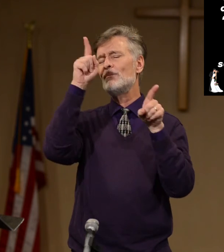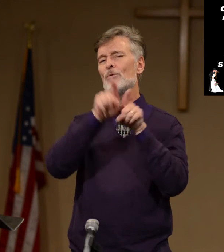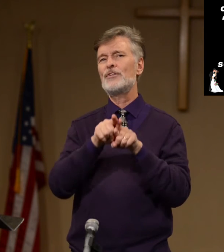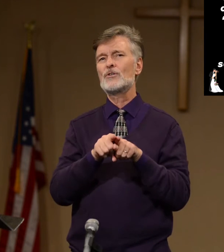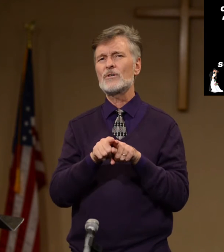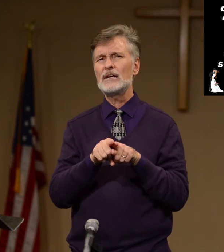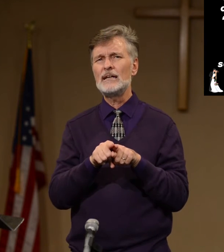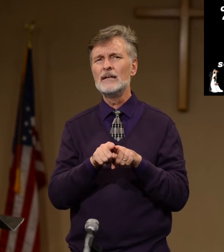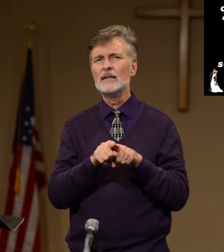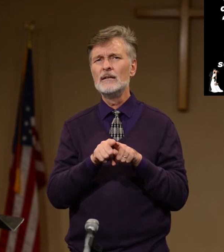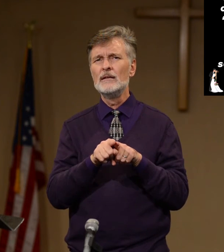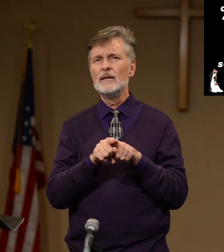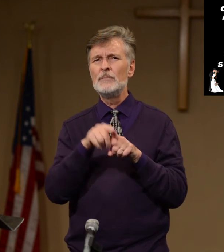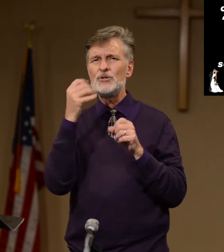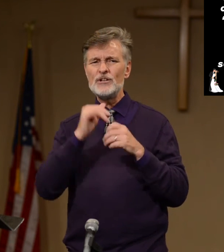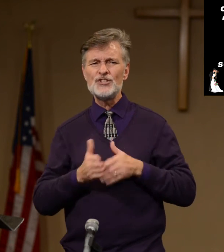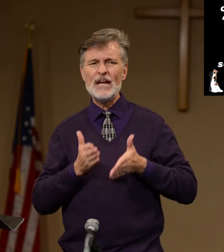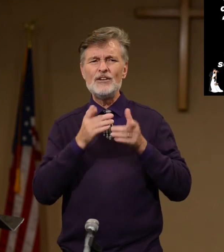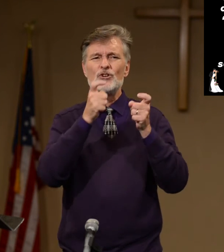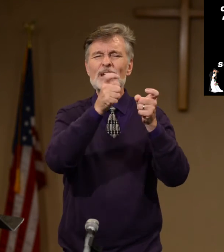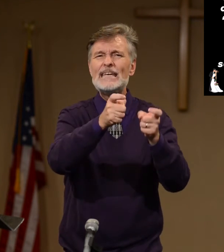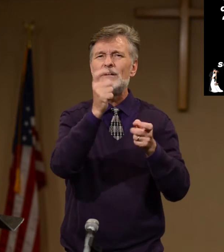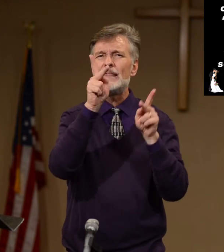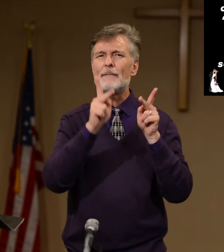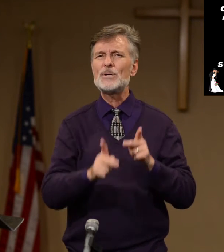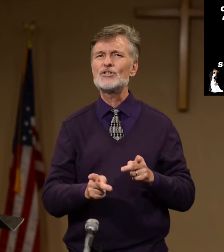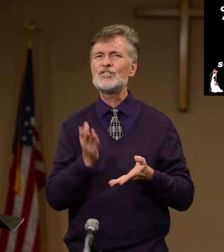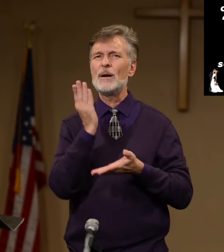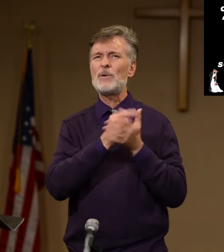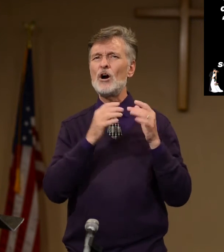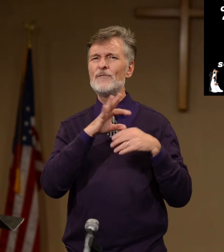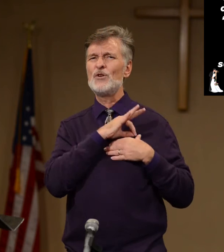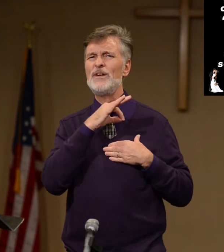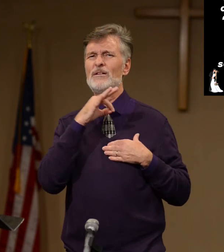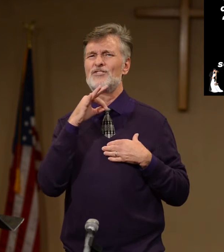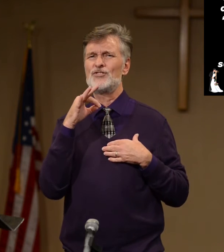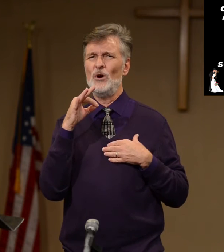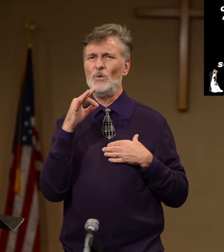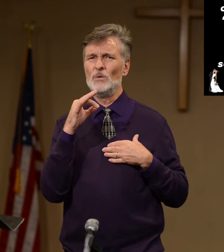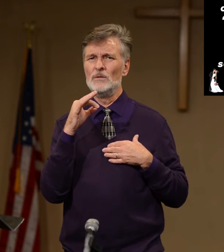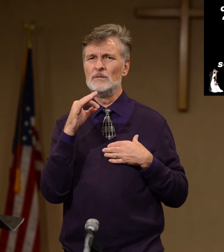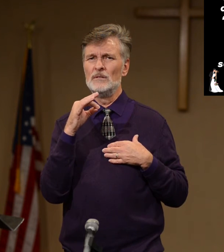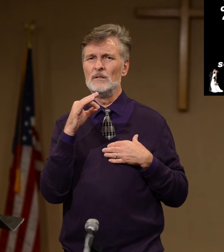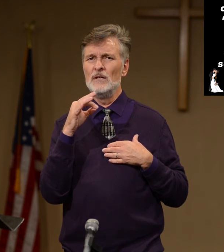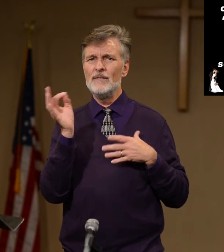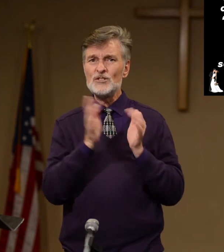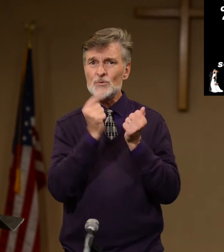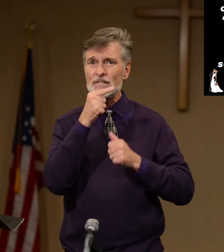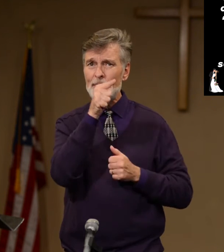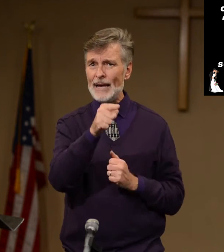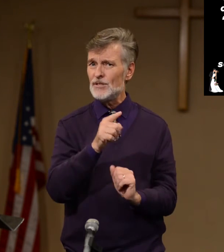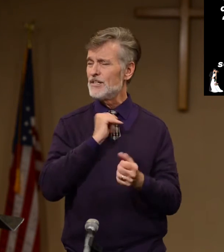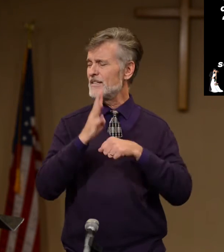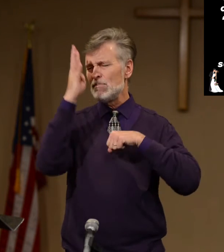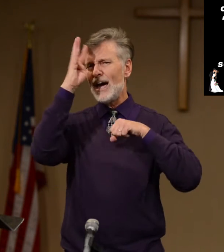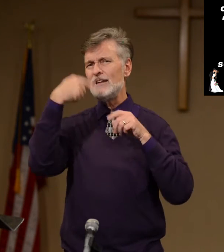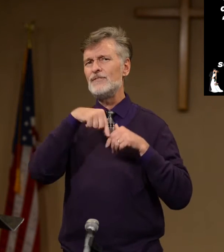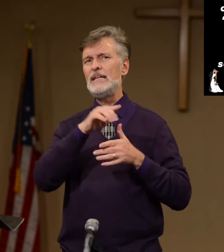both agree. But do you understand you're giving that person a part of your very soul? This is what the Bible says. I'm not inventing